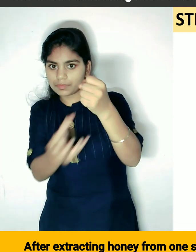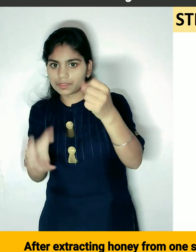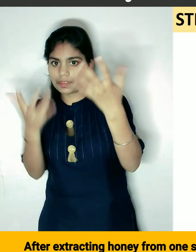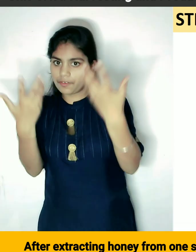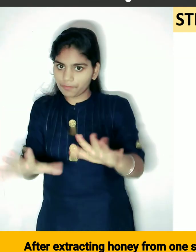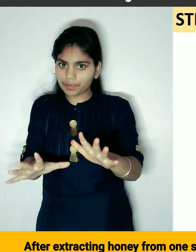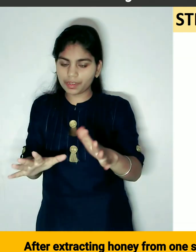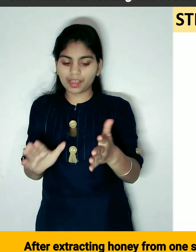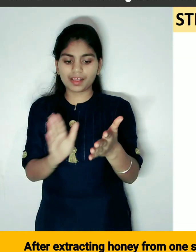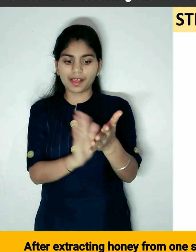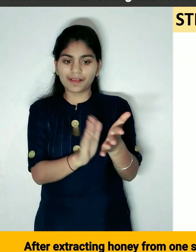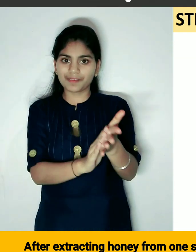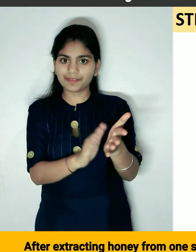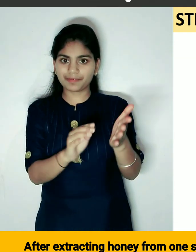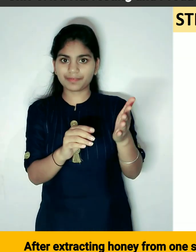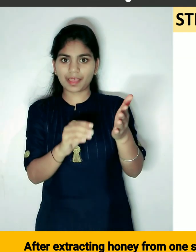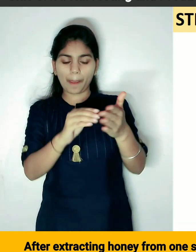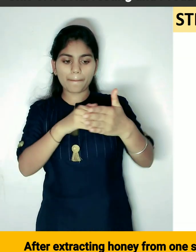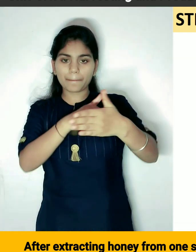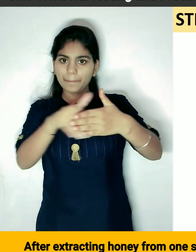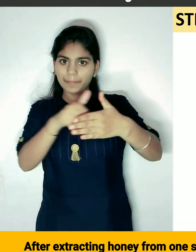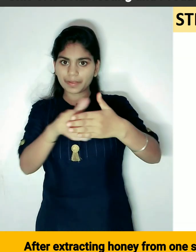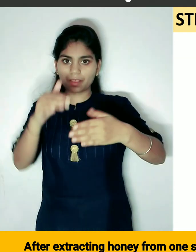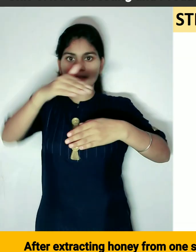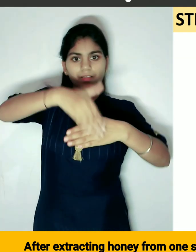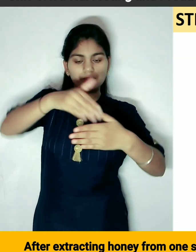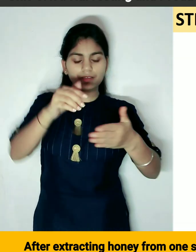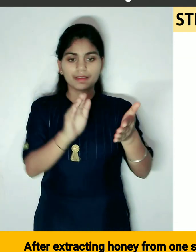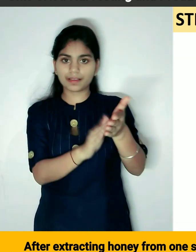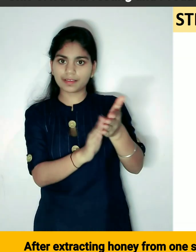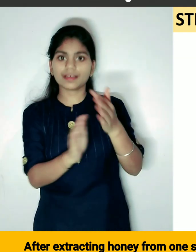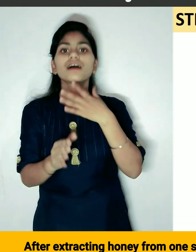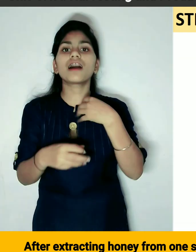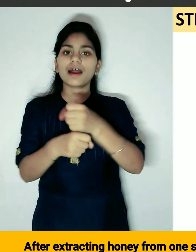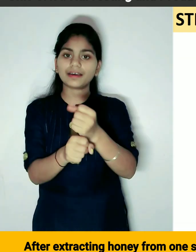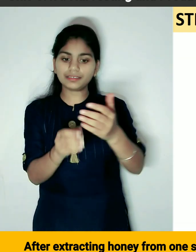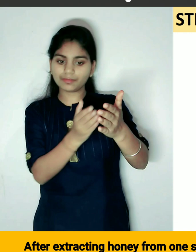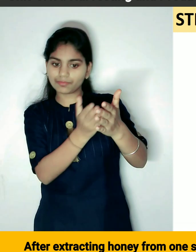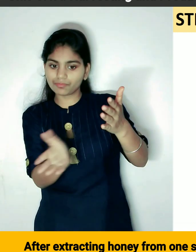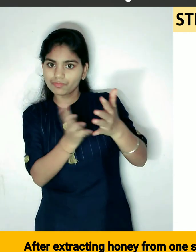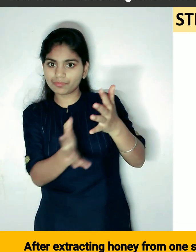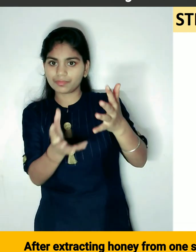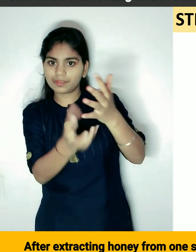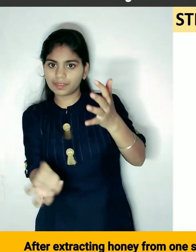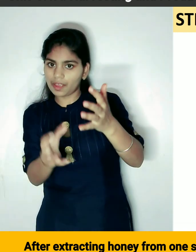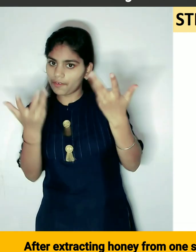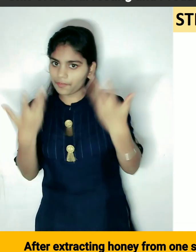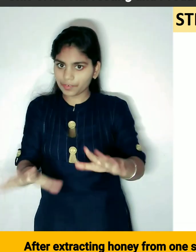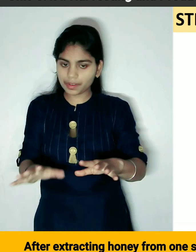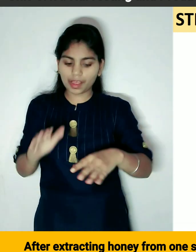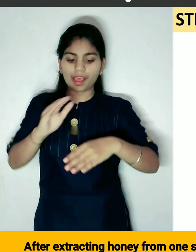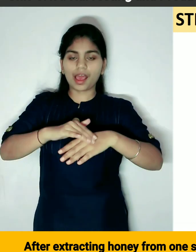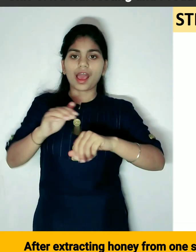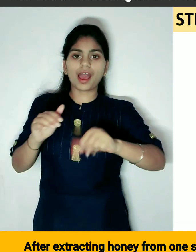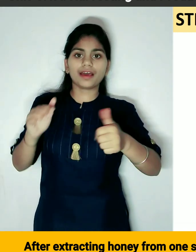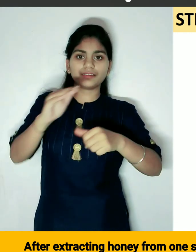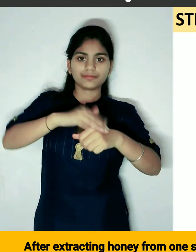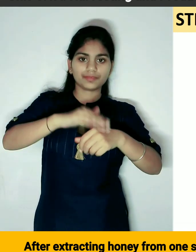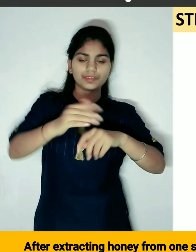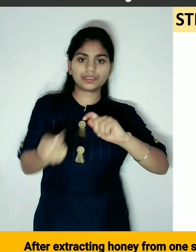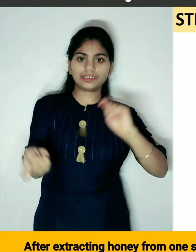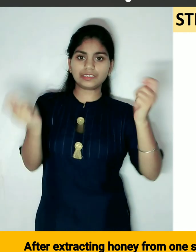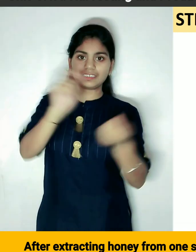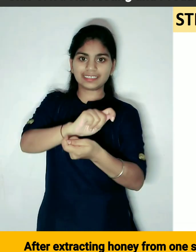if tangential honey extractor is in use and extract honey from the